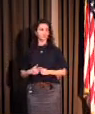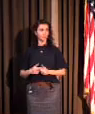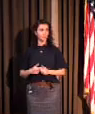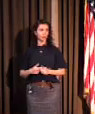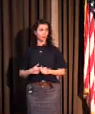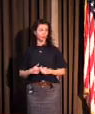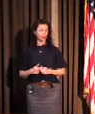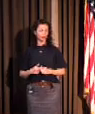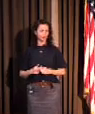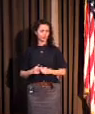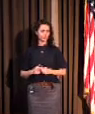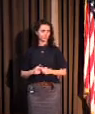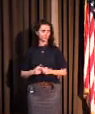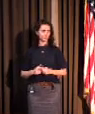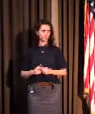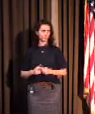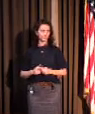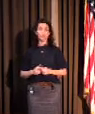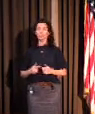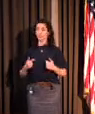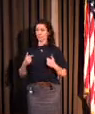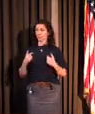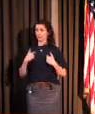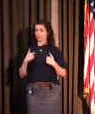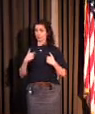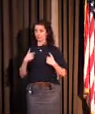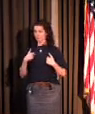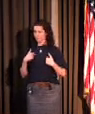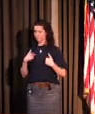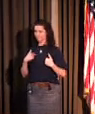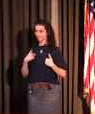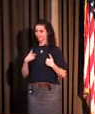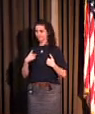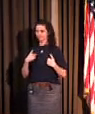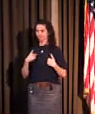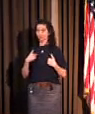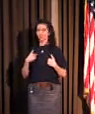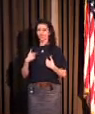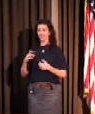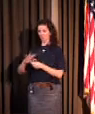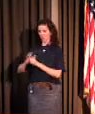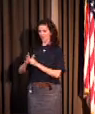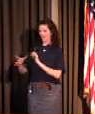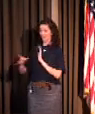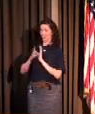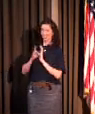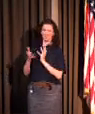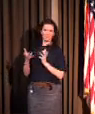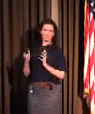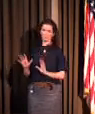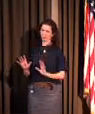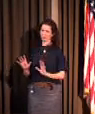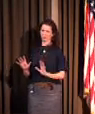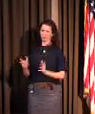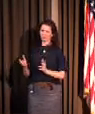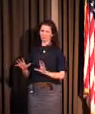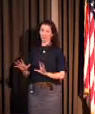surge. If I have any choice in the matter, I would like not to. And so I've changed the mask that I wear in public, and I wear